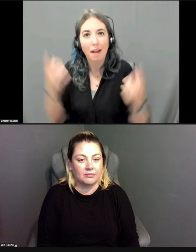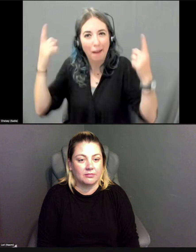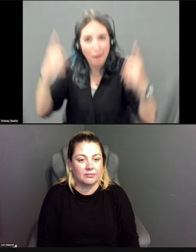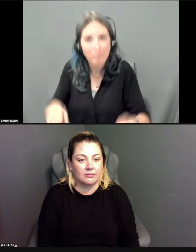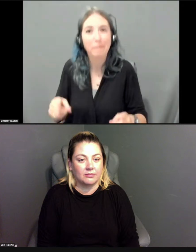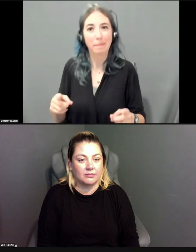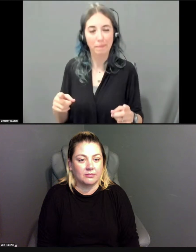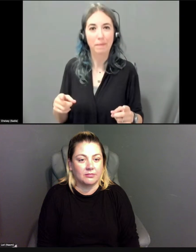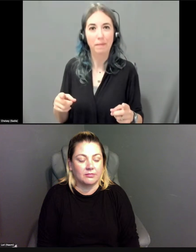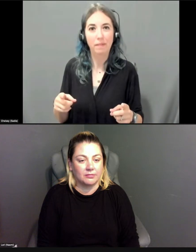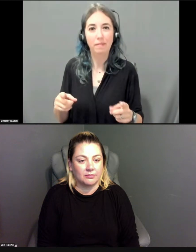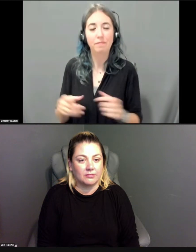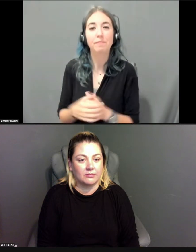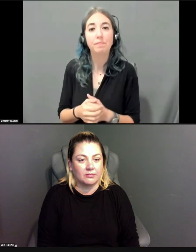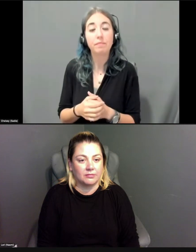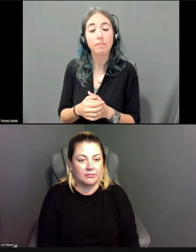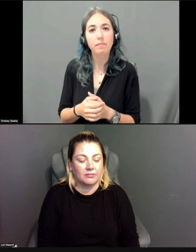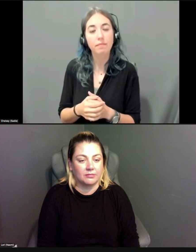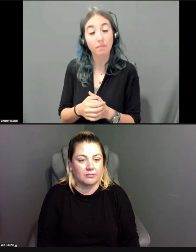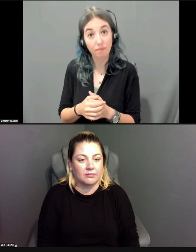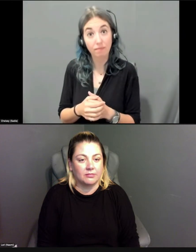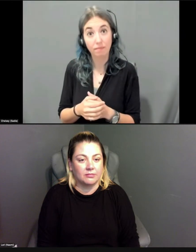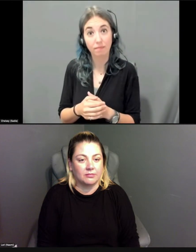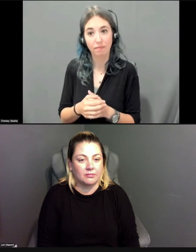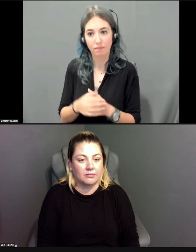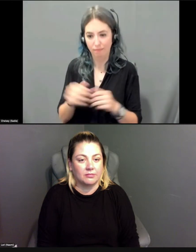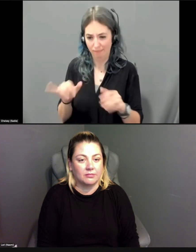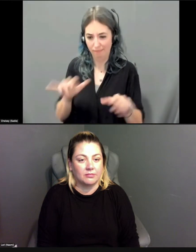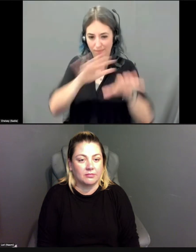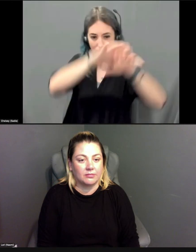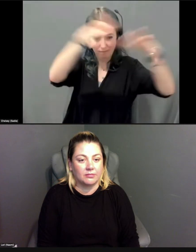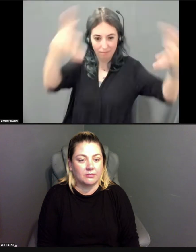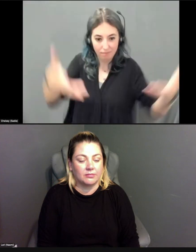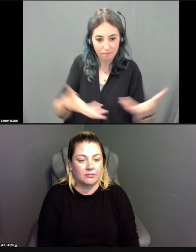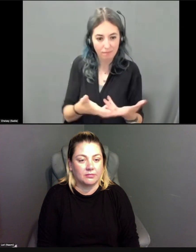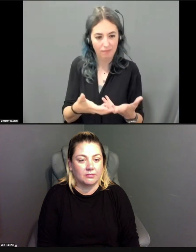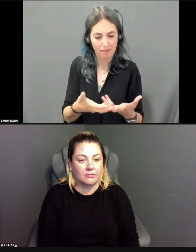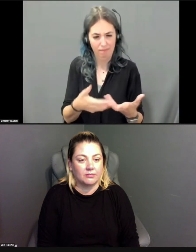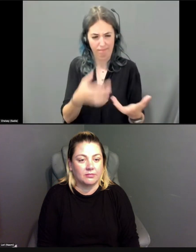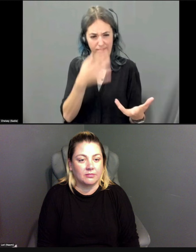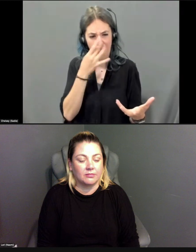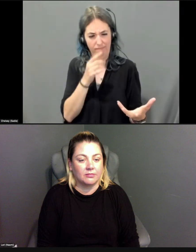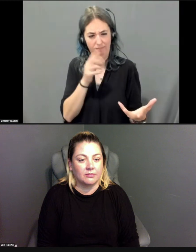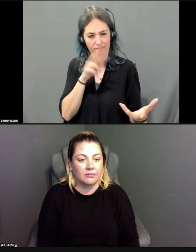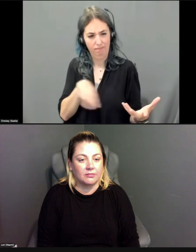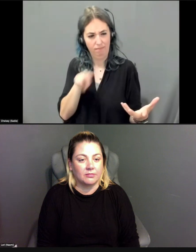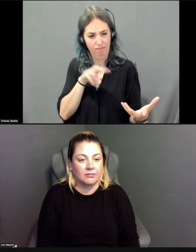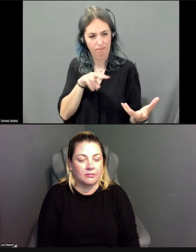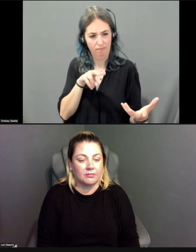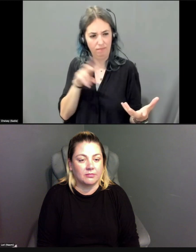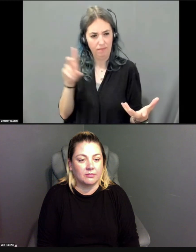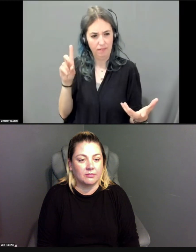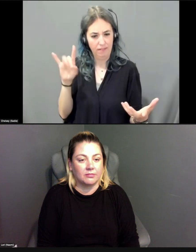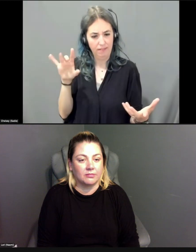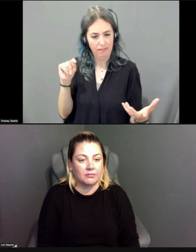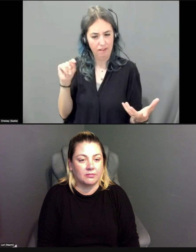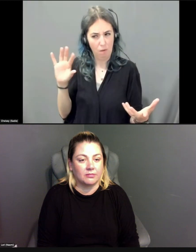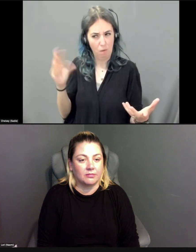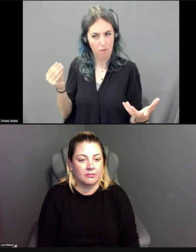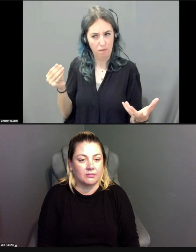because it all feeds back into diet culture and this idea that the right